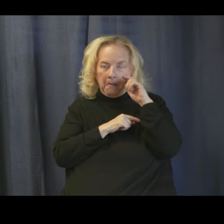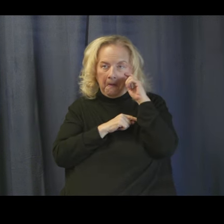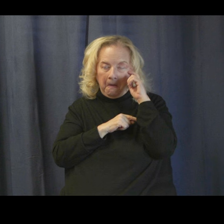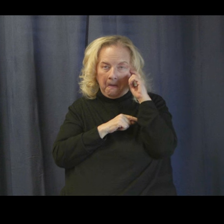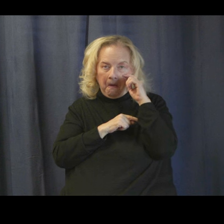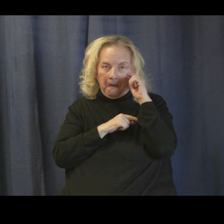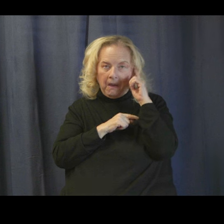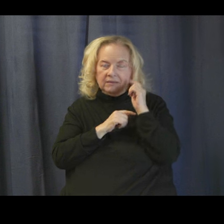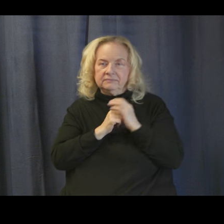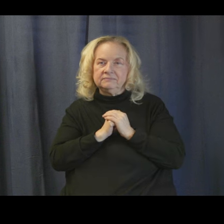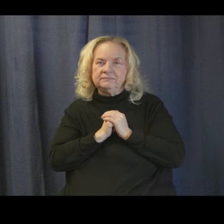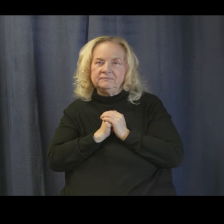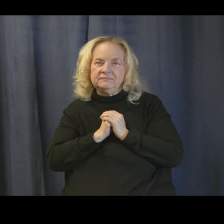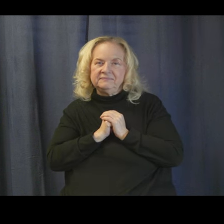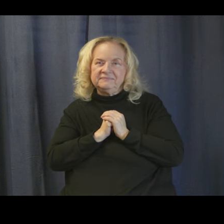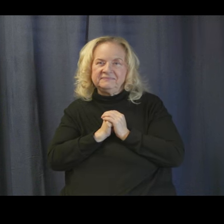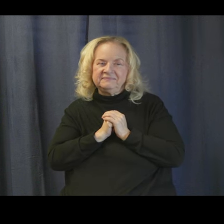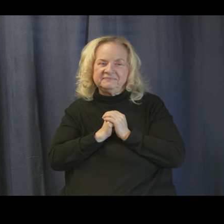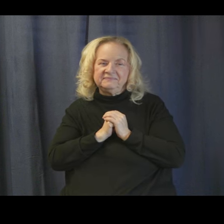Okay.